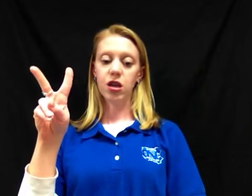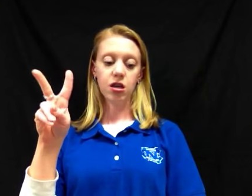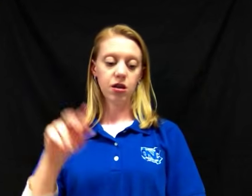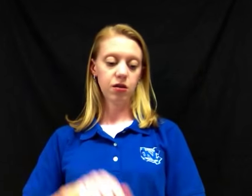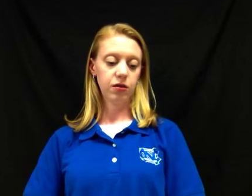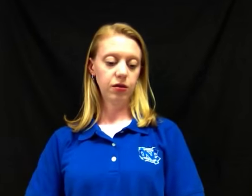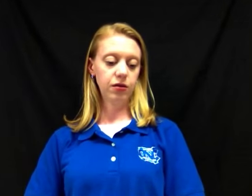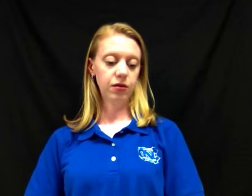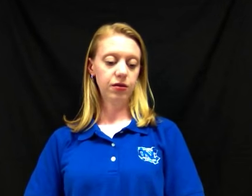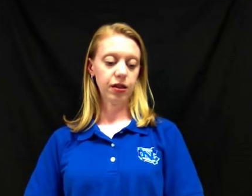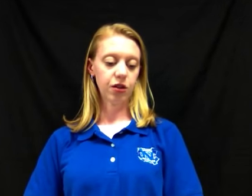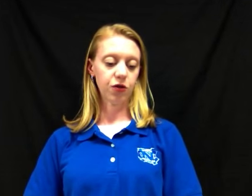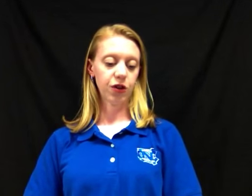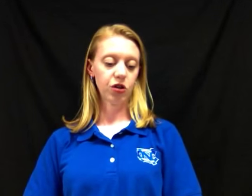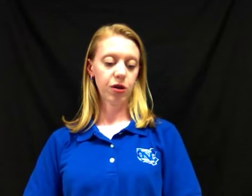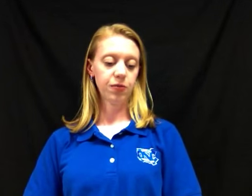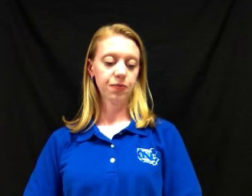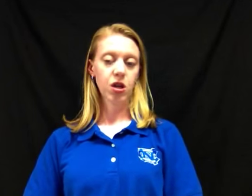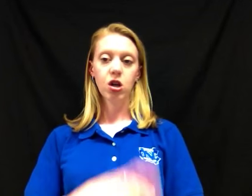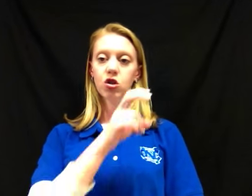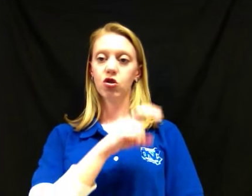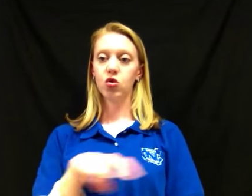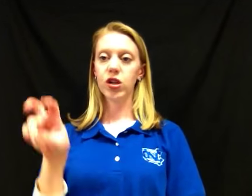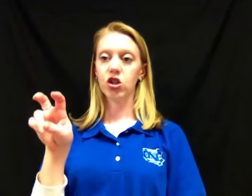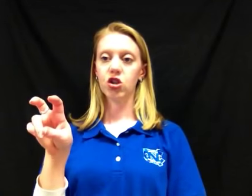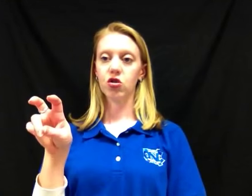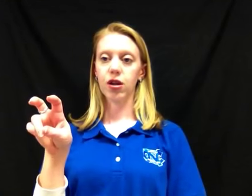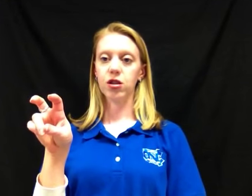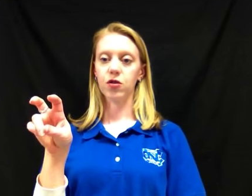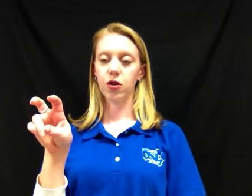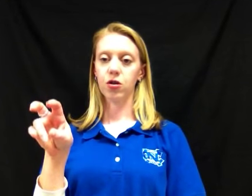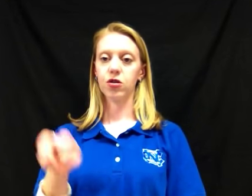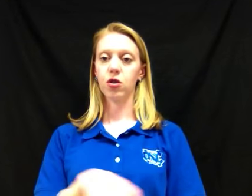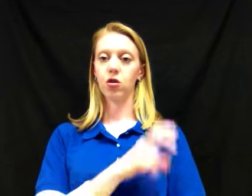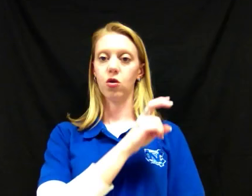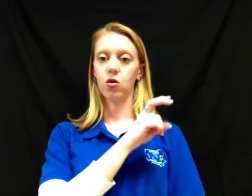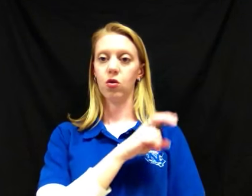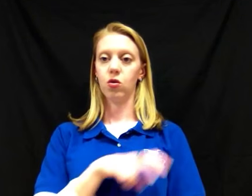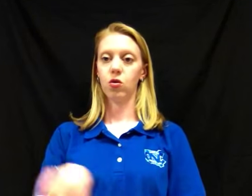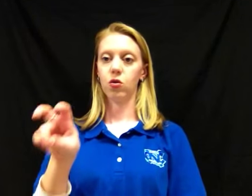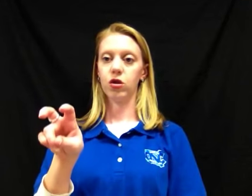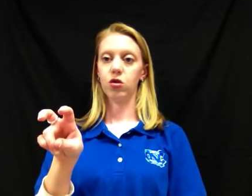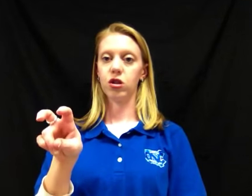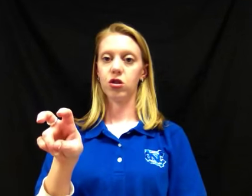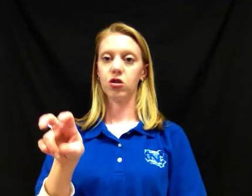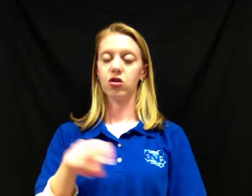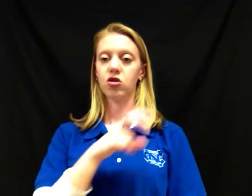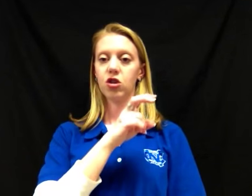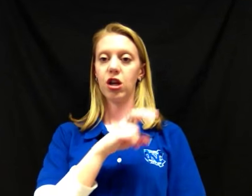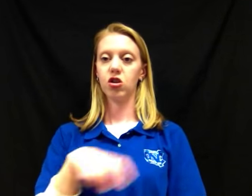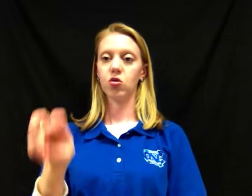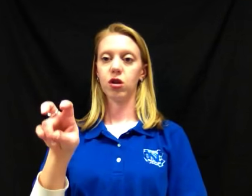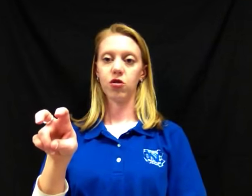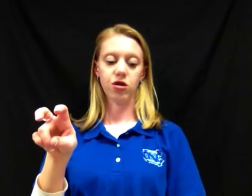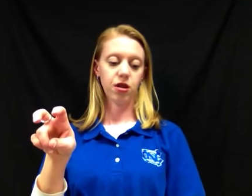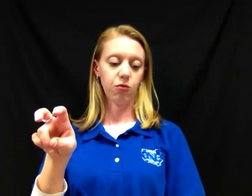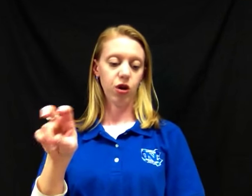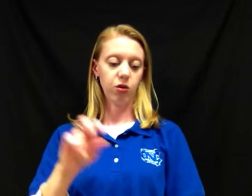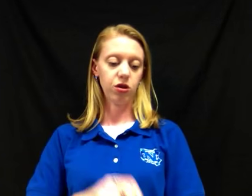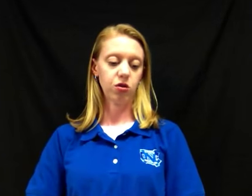SUV, another fingerspell. To switch, to transfer. So when you need to change to another subway once you